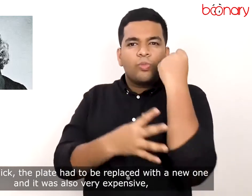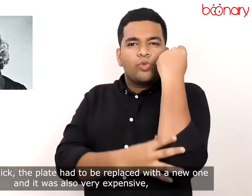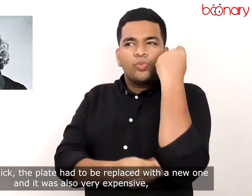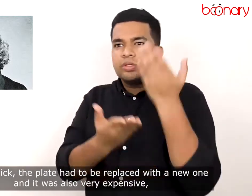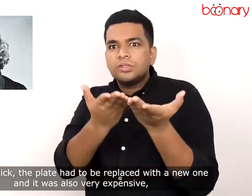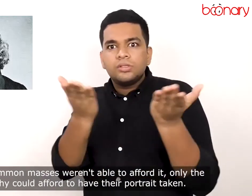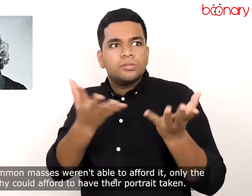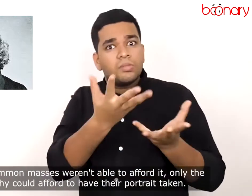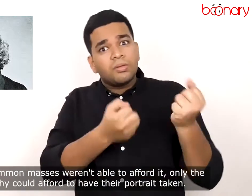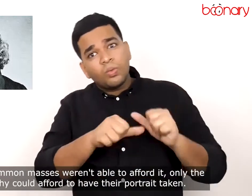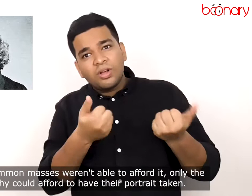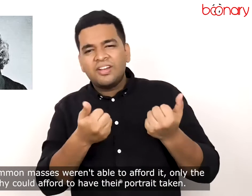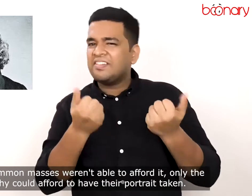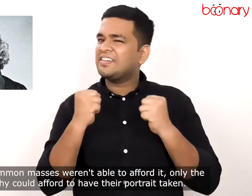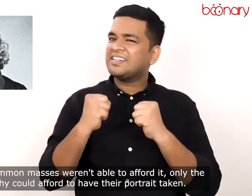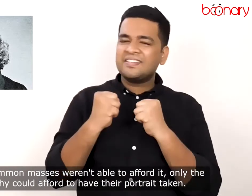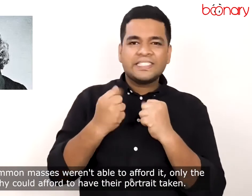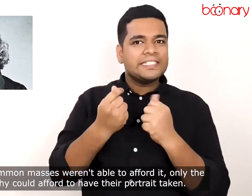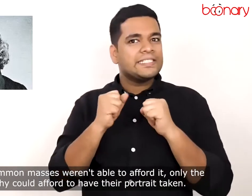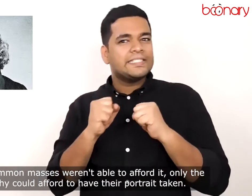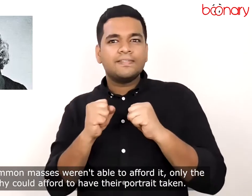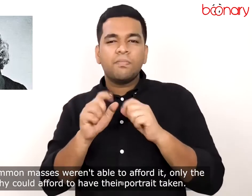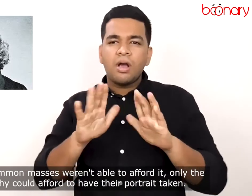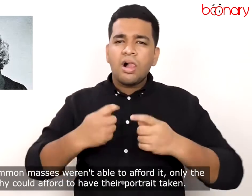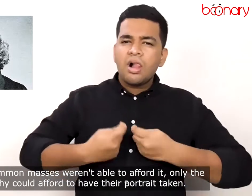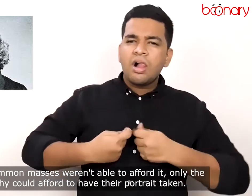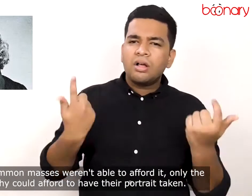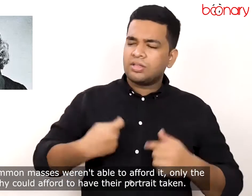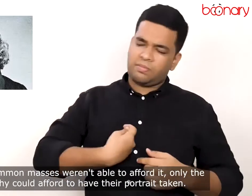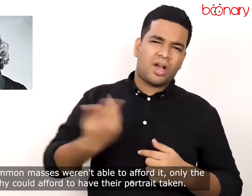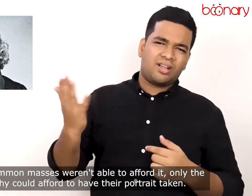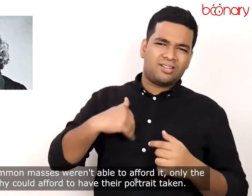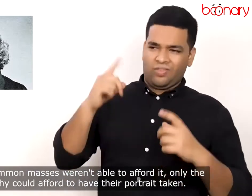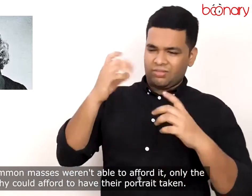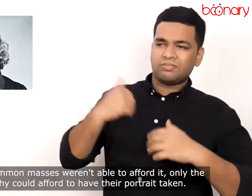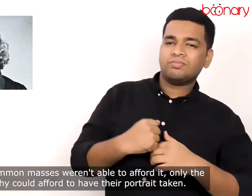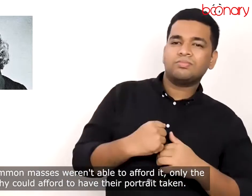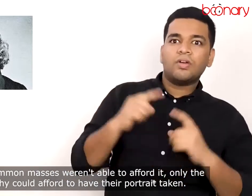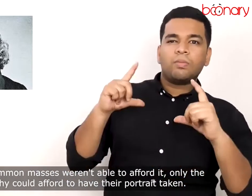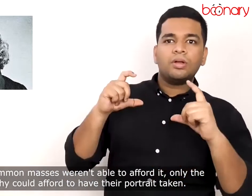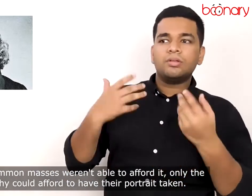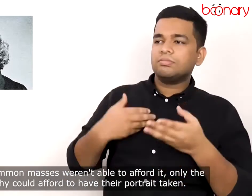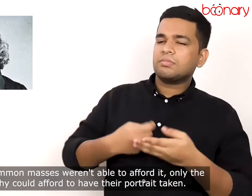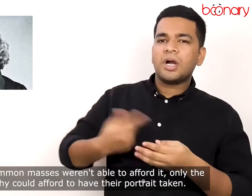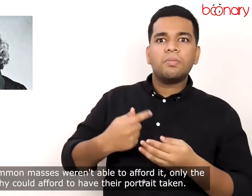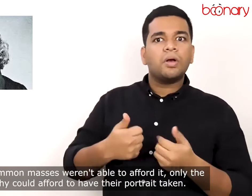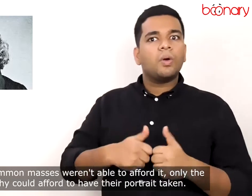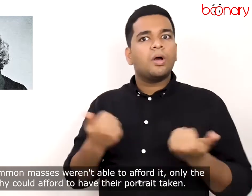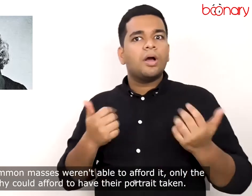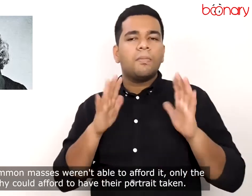expensive. So the common masses weren't able to afford it. Only the wealthy could afford to have their portrait taken.